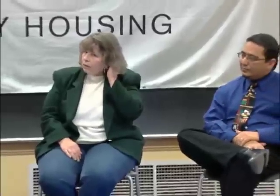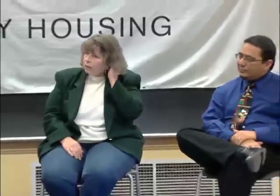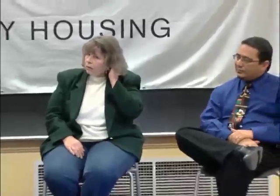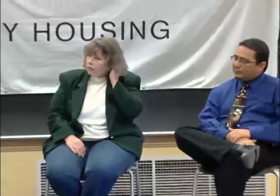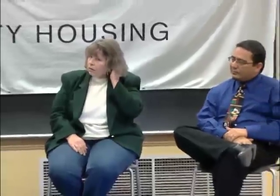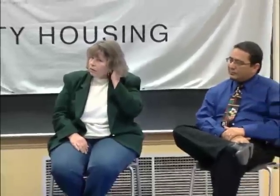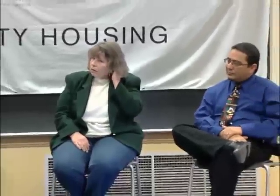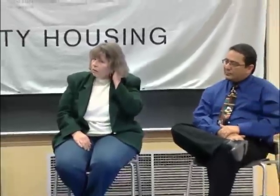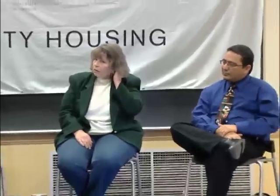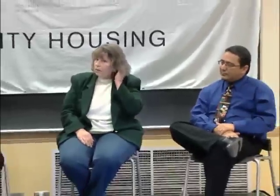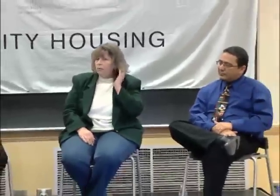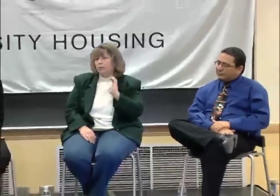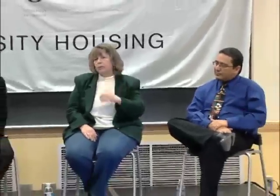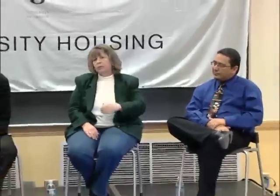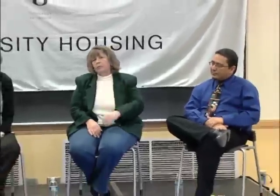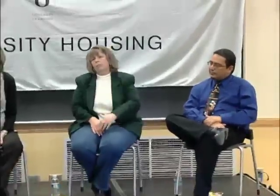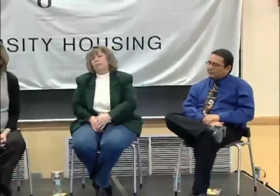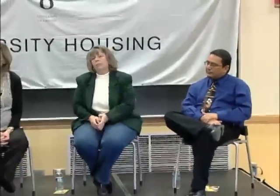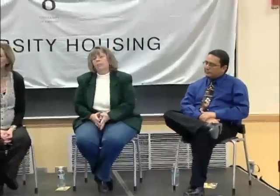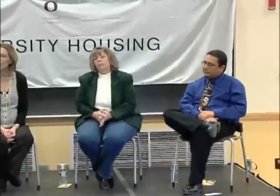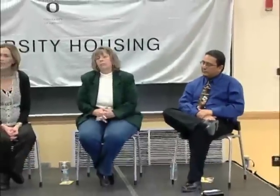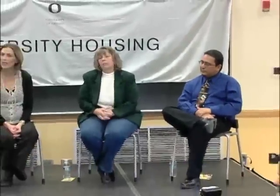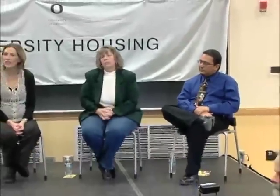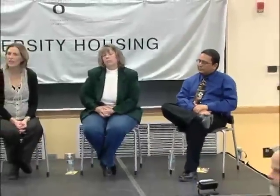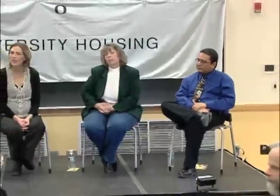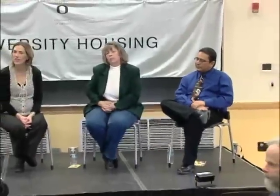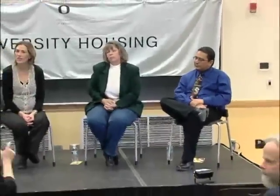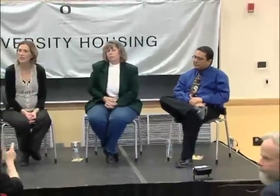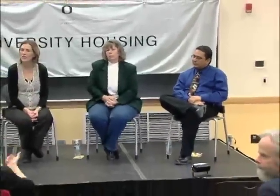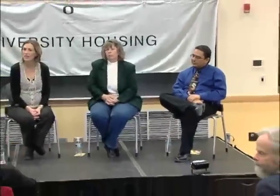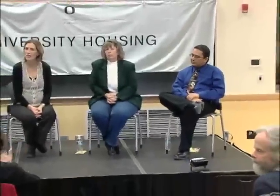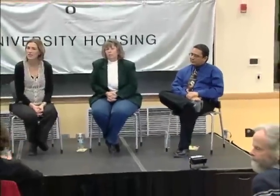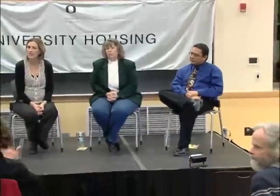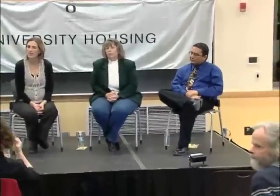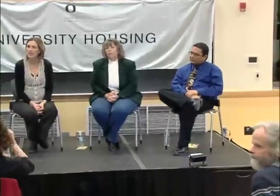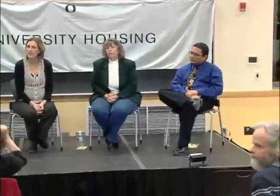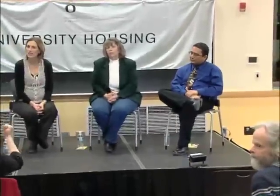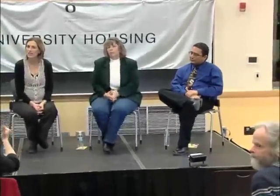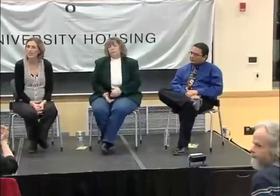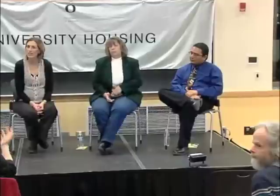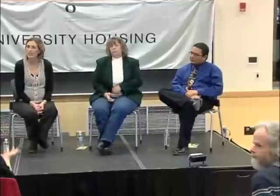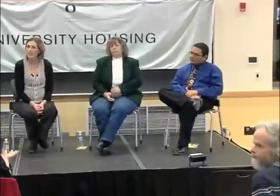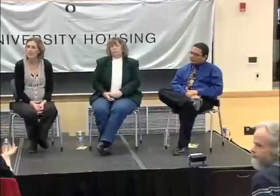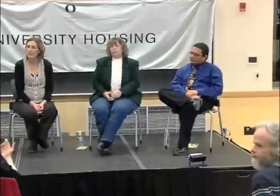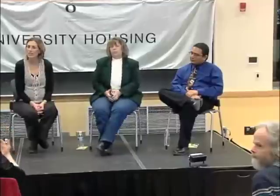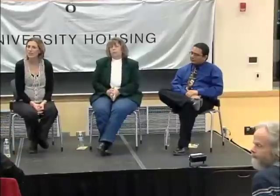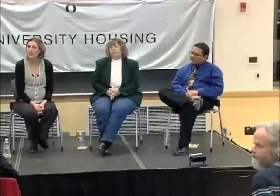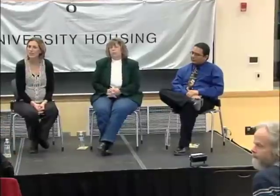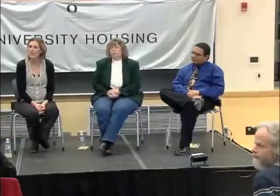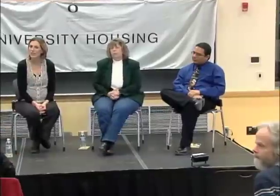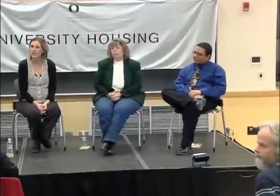we interpret ASL poetry or not. I was just wondering what you guys